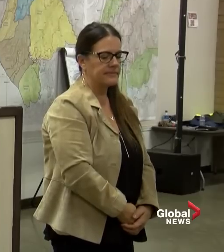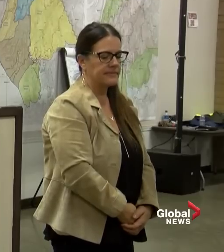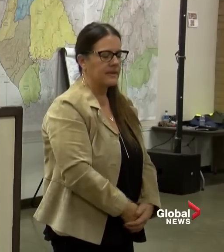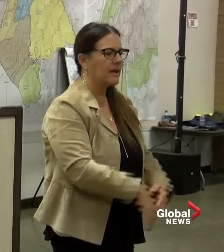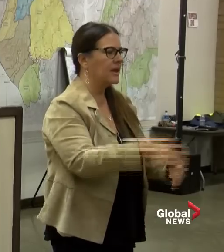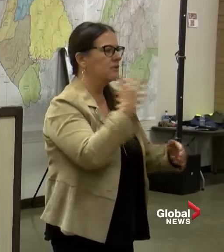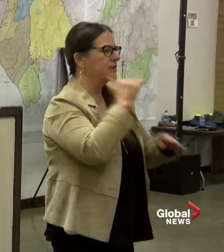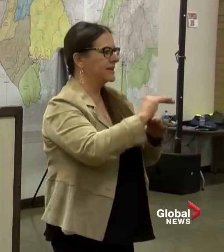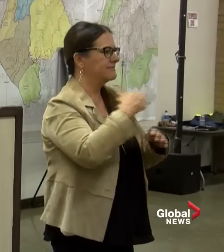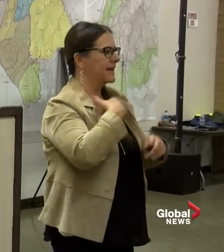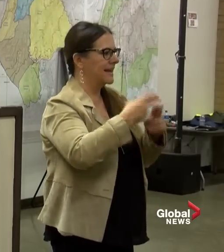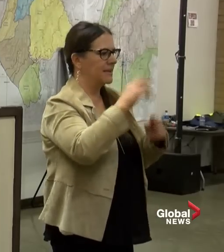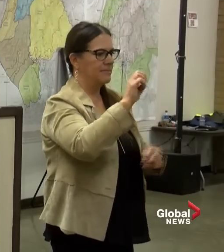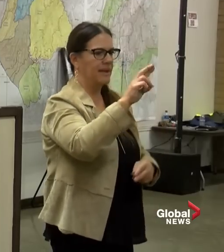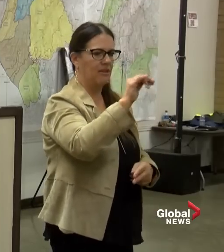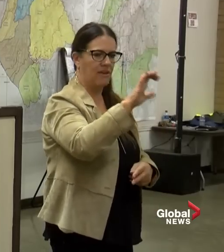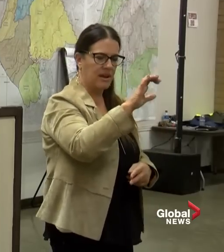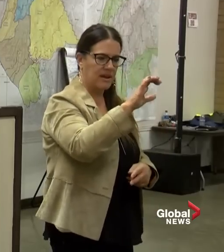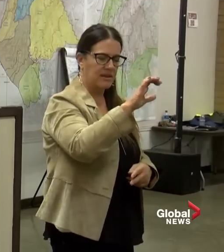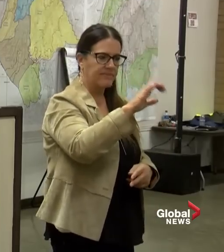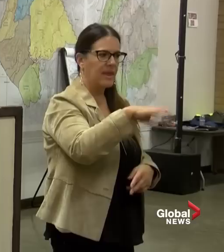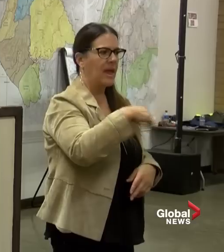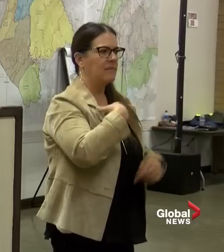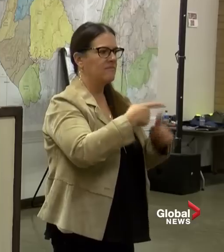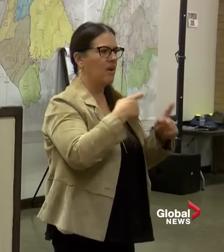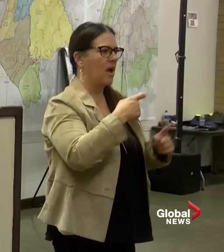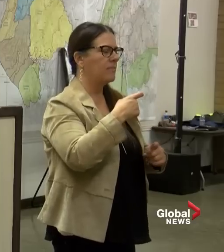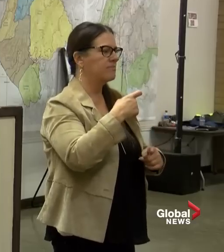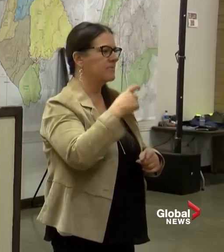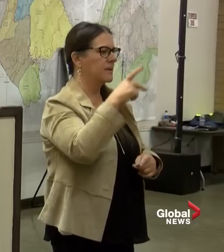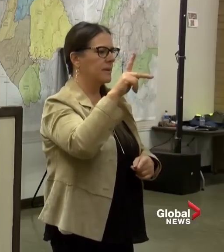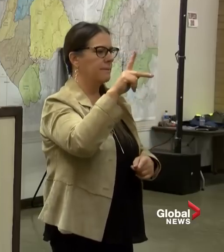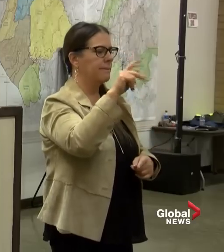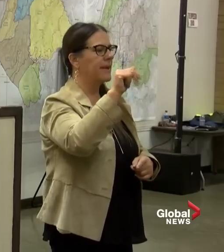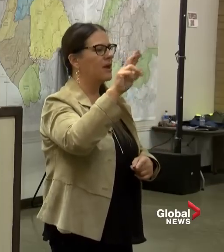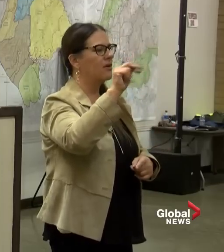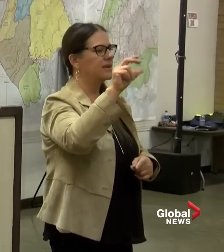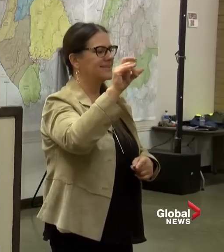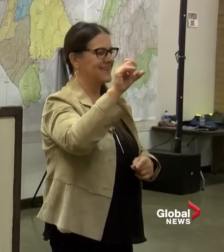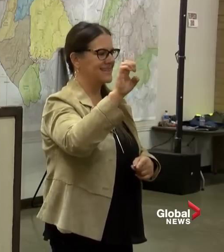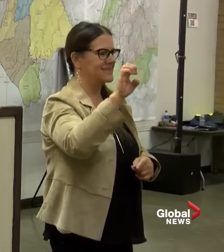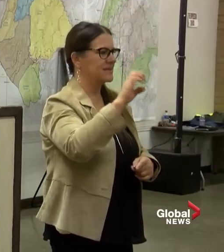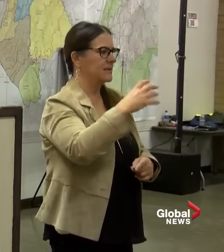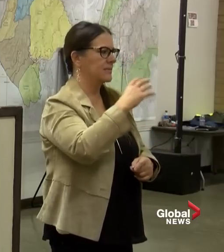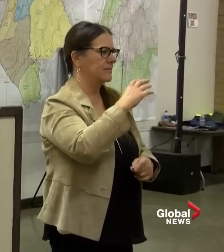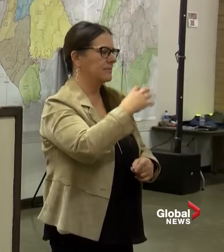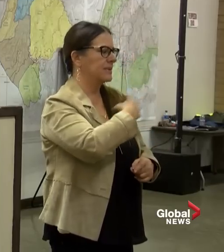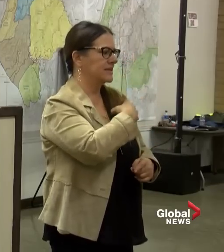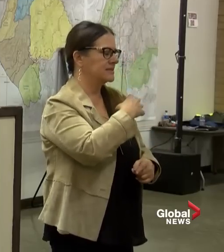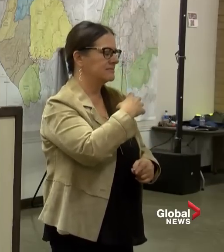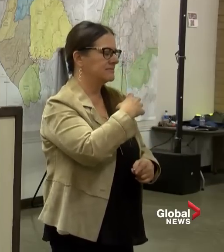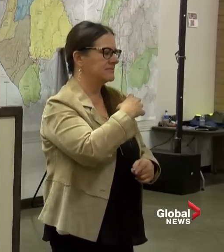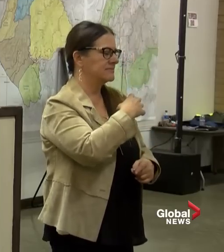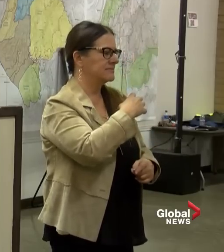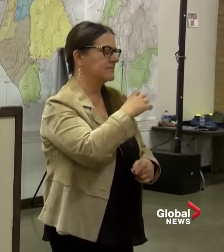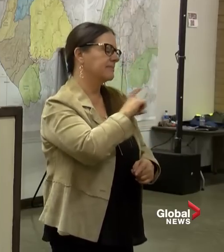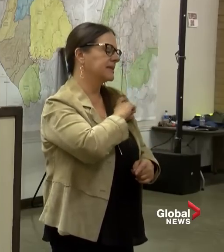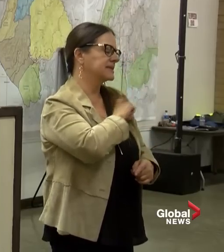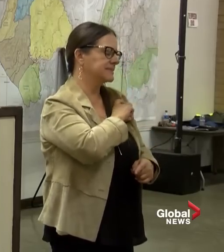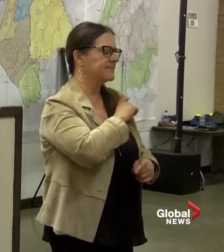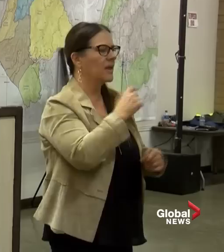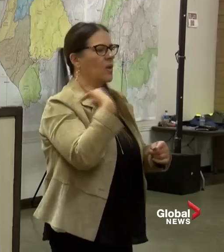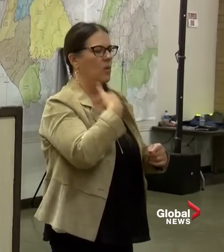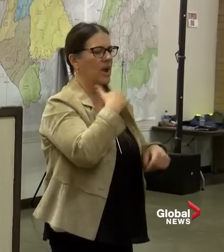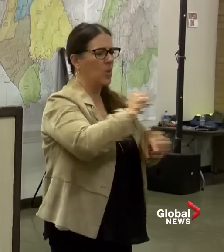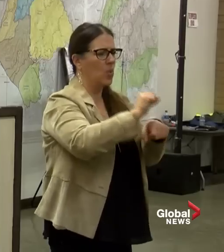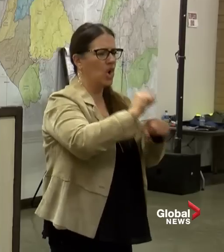Good evening, my name is Eric Reinbold, the Paradise Police Chief. I just want to reassure the citizens of the town of Paradise that the PD is working